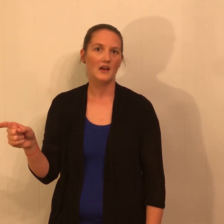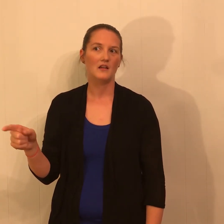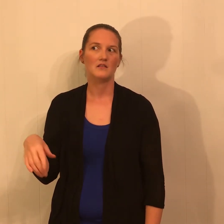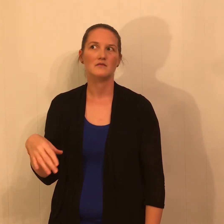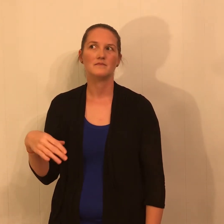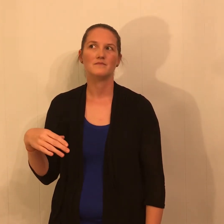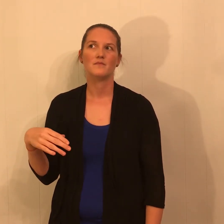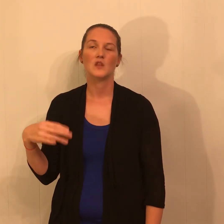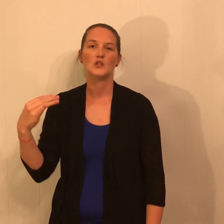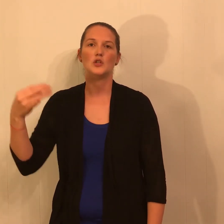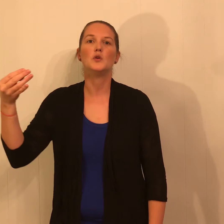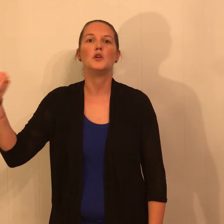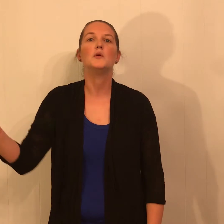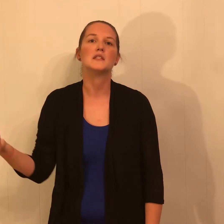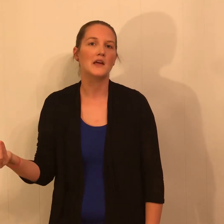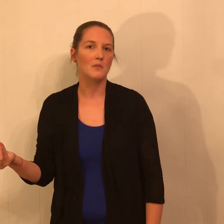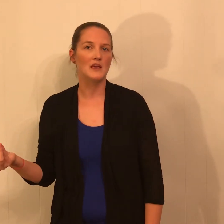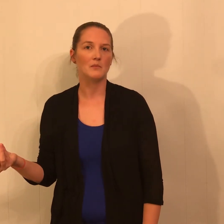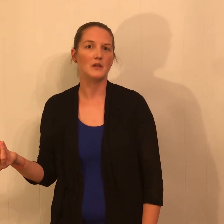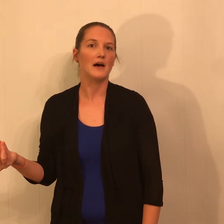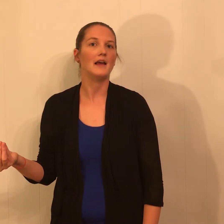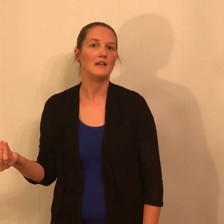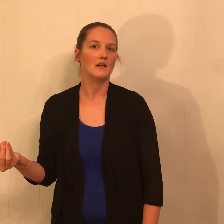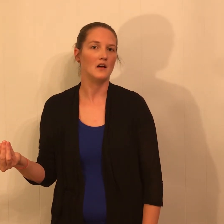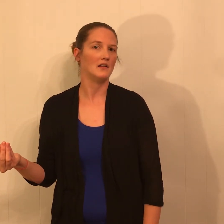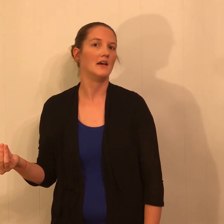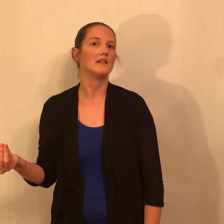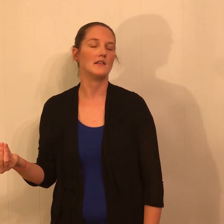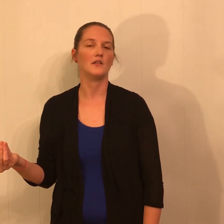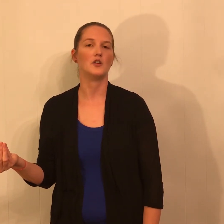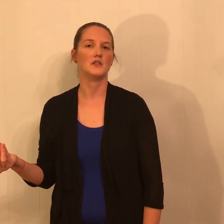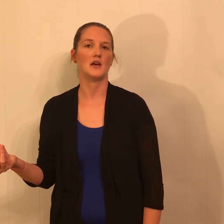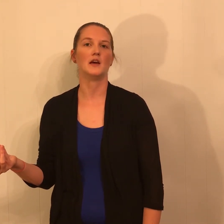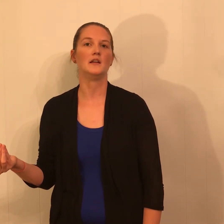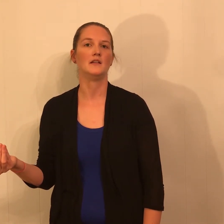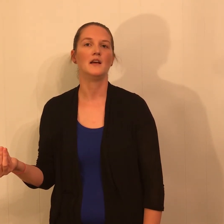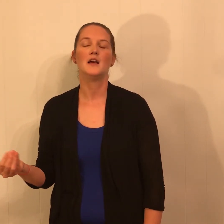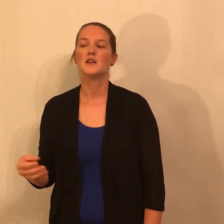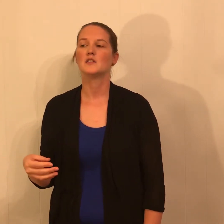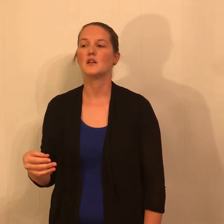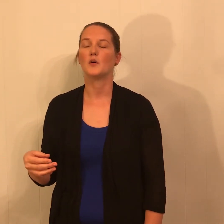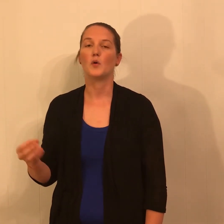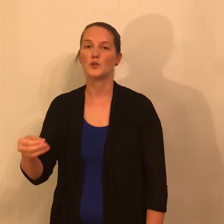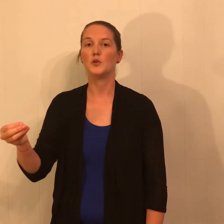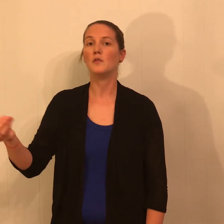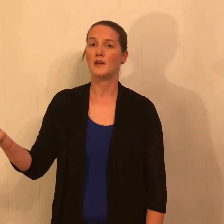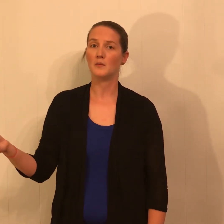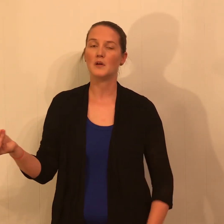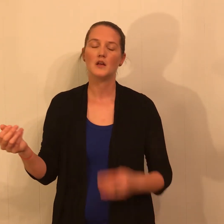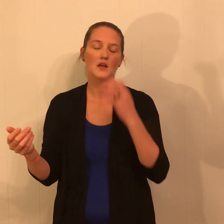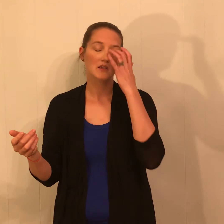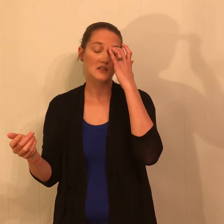and to you is going to be implied in the context of your sign, so, or to them.